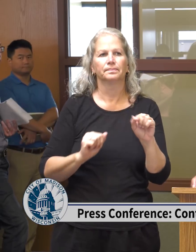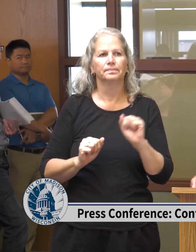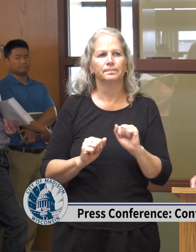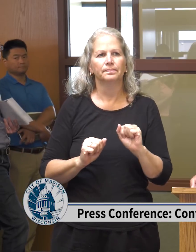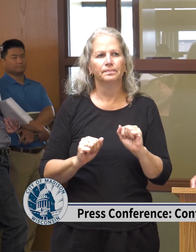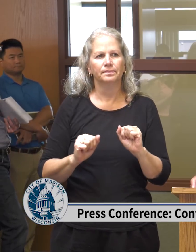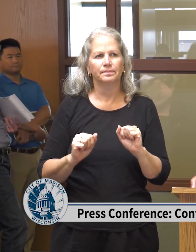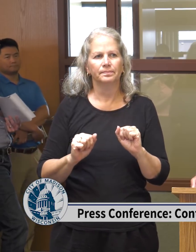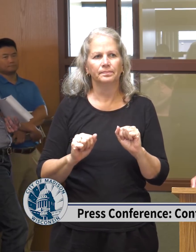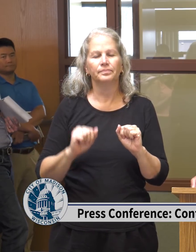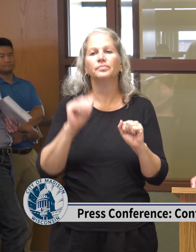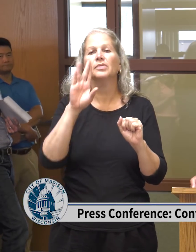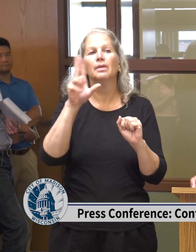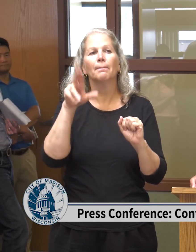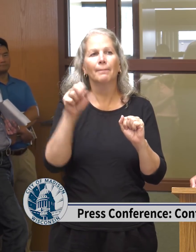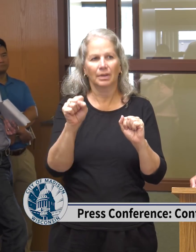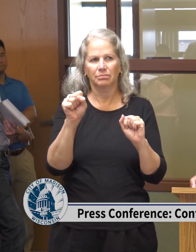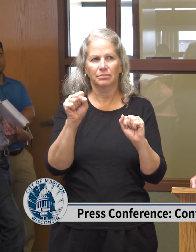service tomorrow.